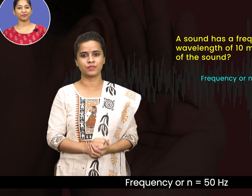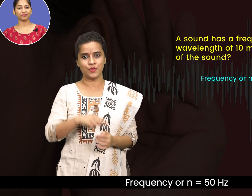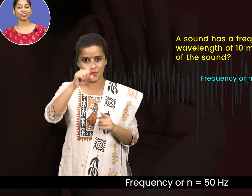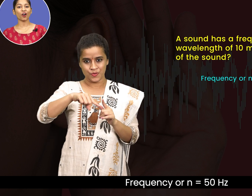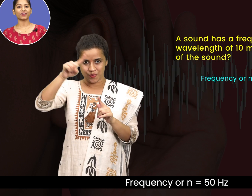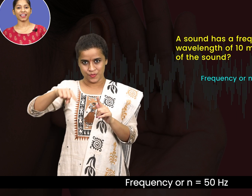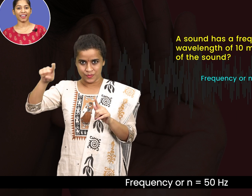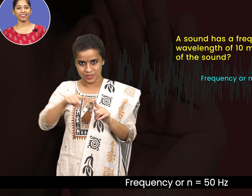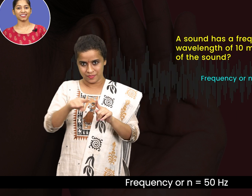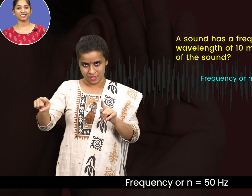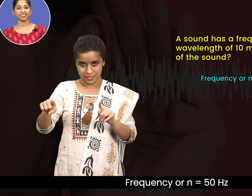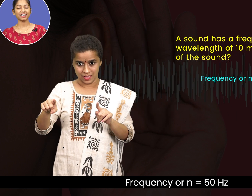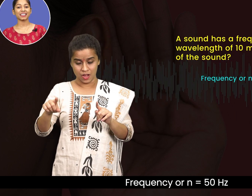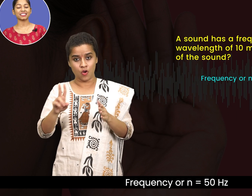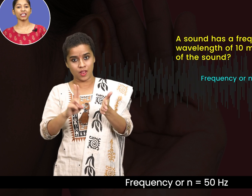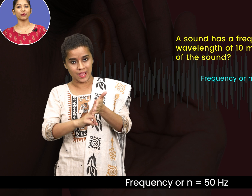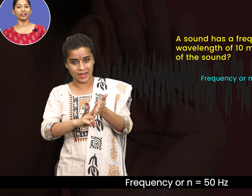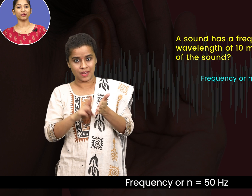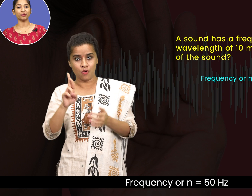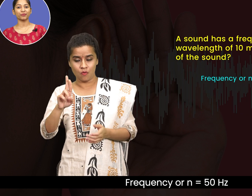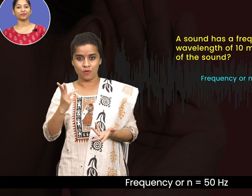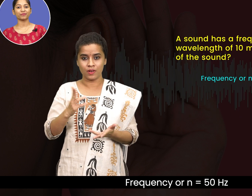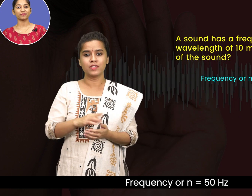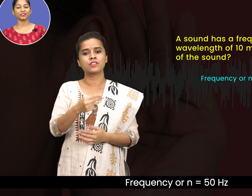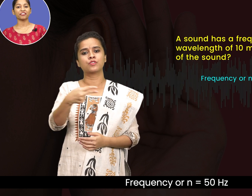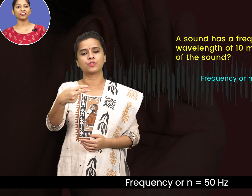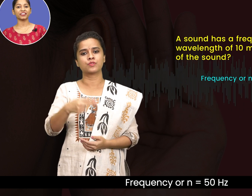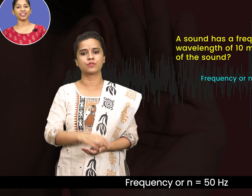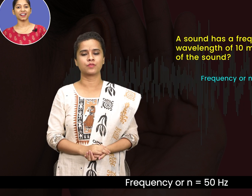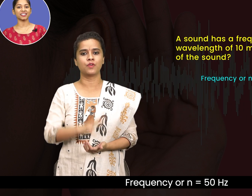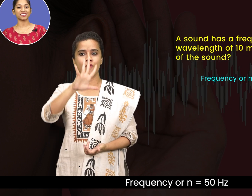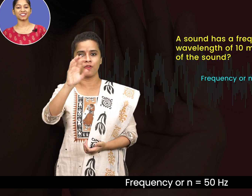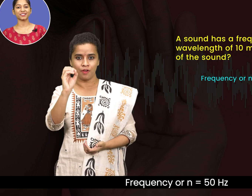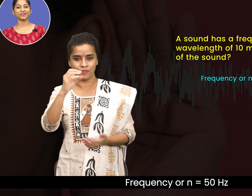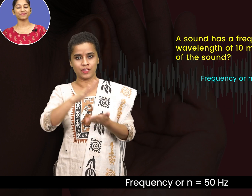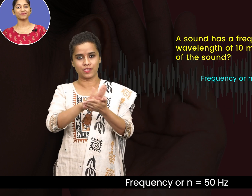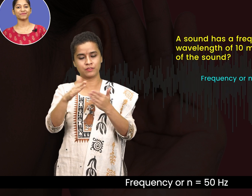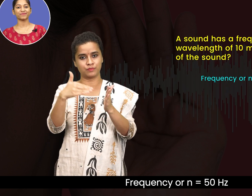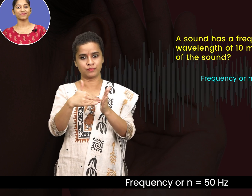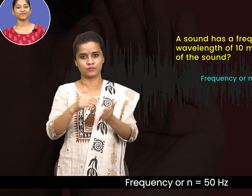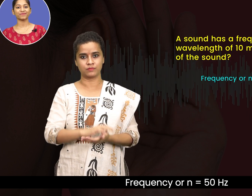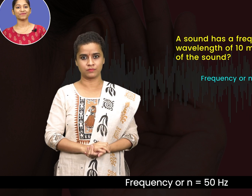frequency or N is equal to 50 Hertz.